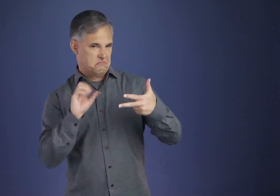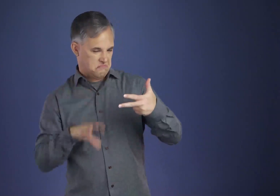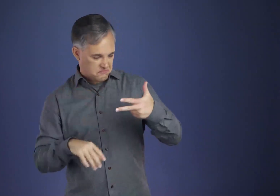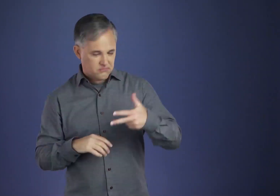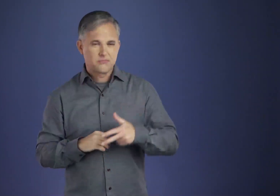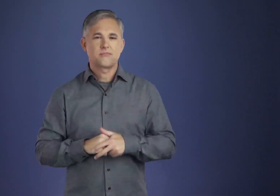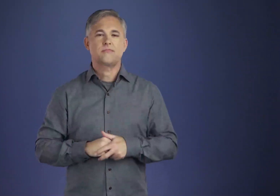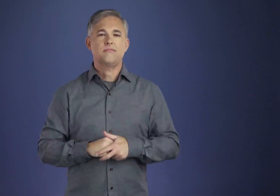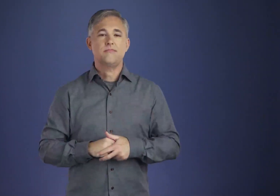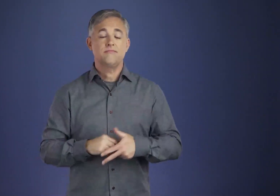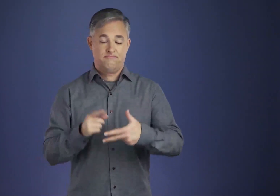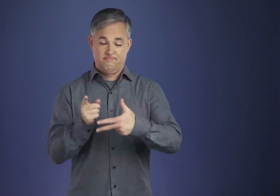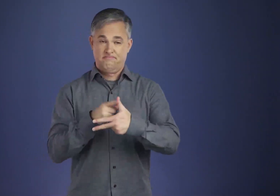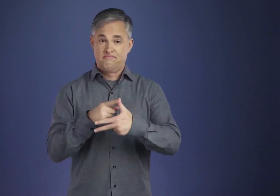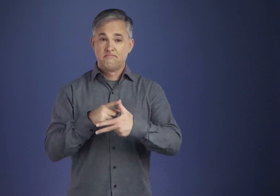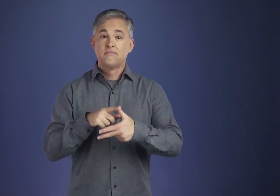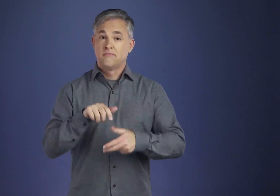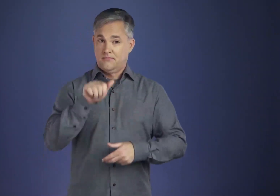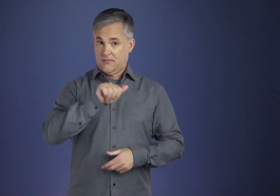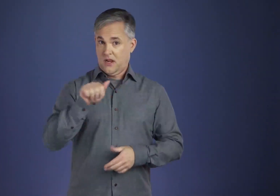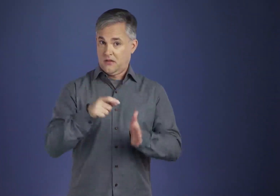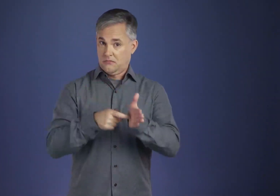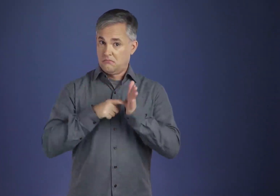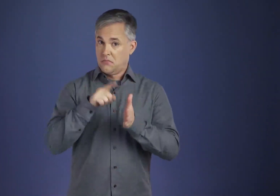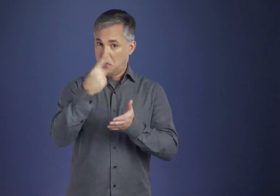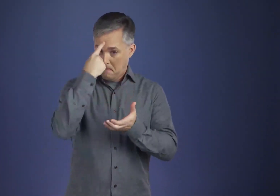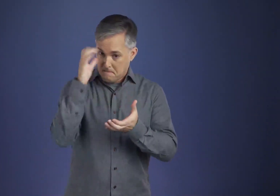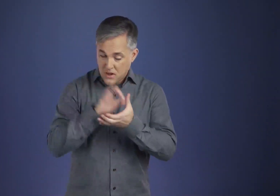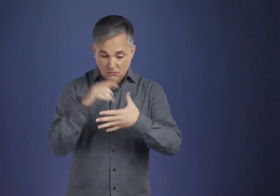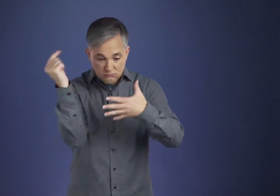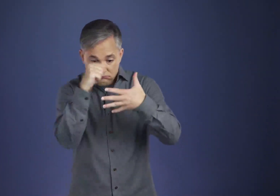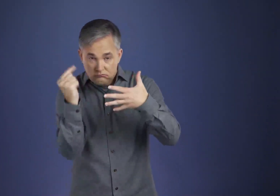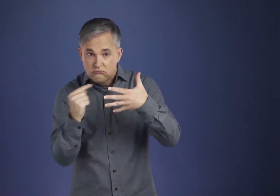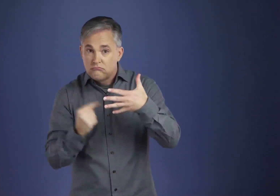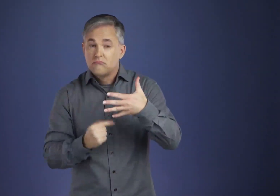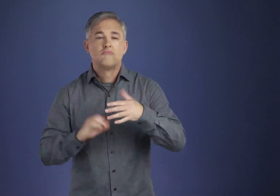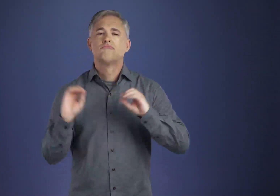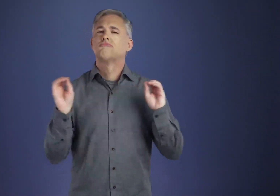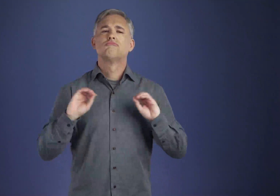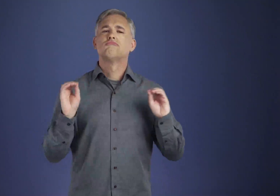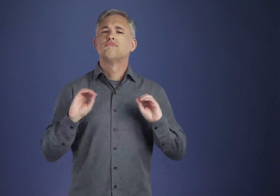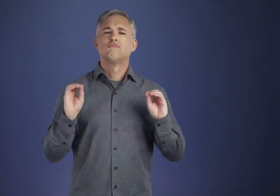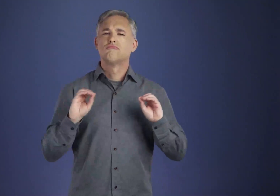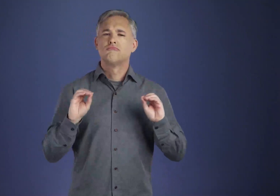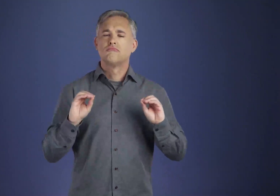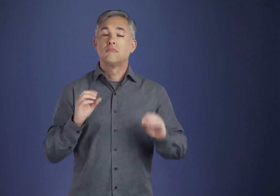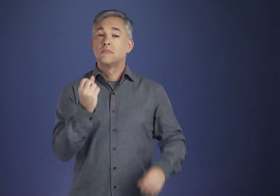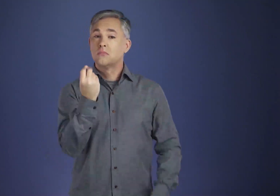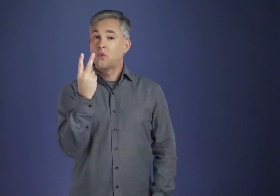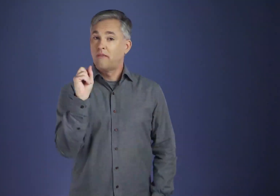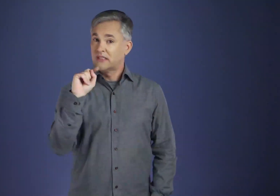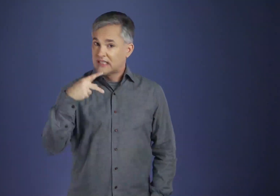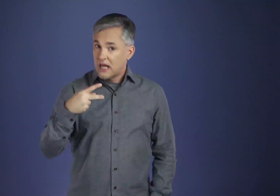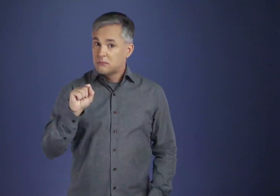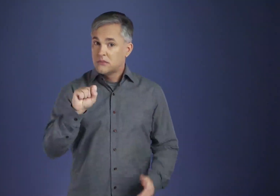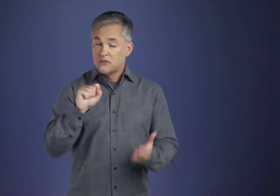you exactly how to relax. You won't have to work at it very hard either. Listen, if you will, to these